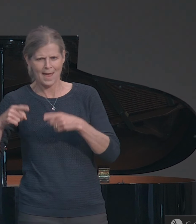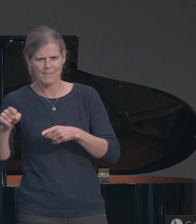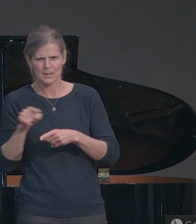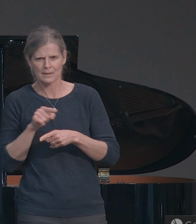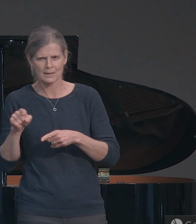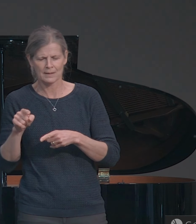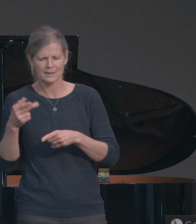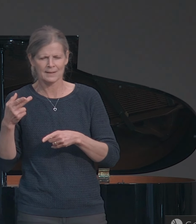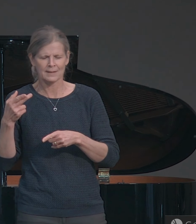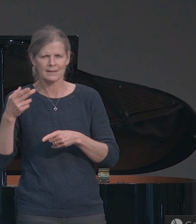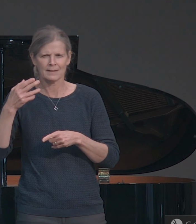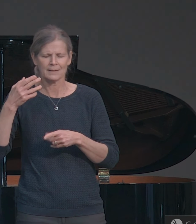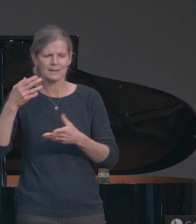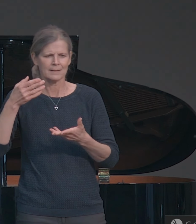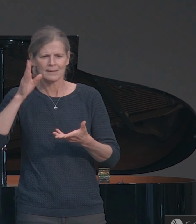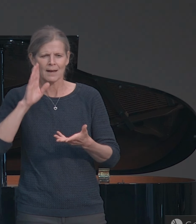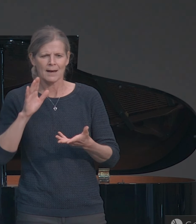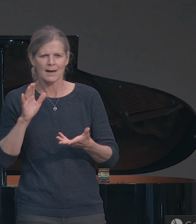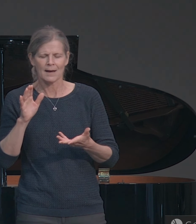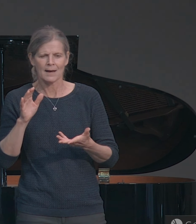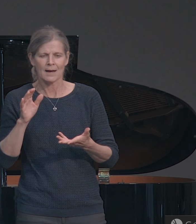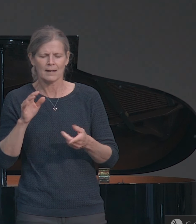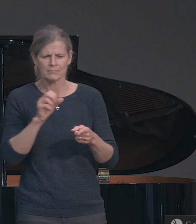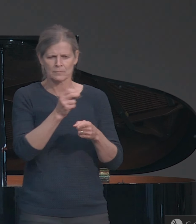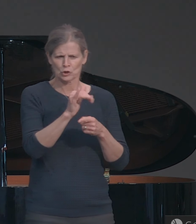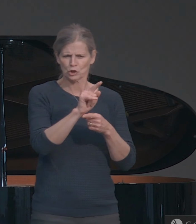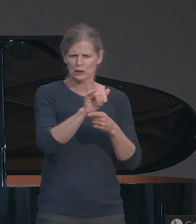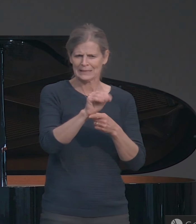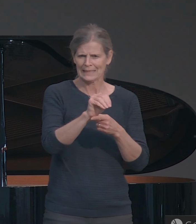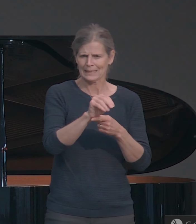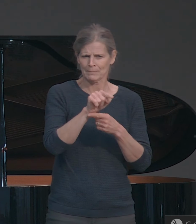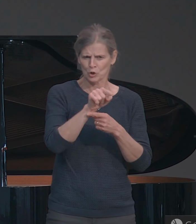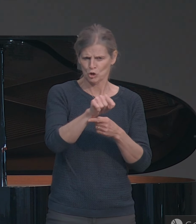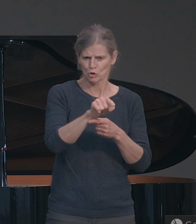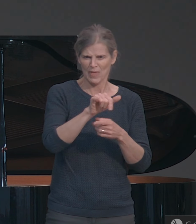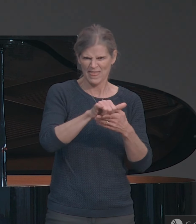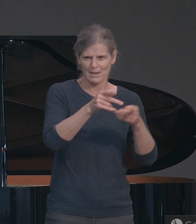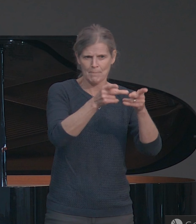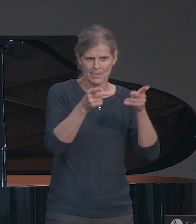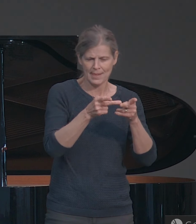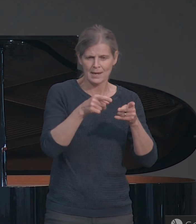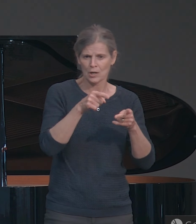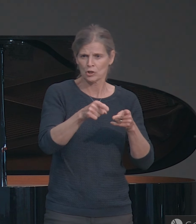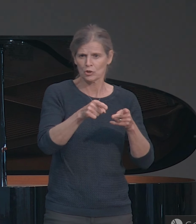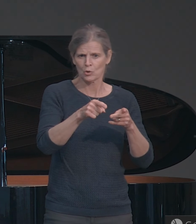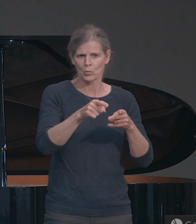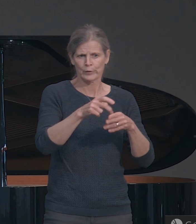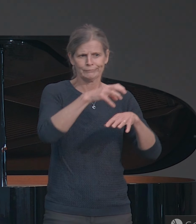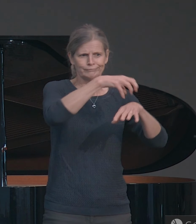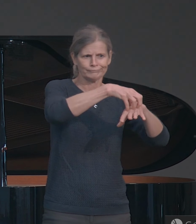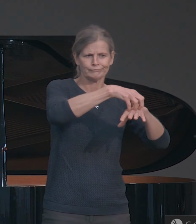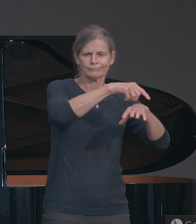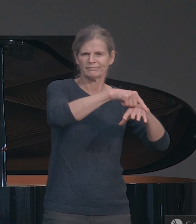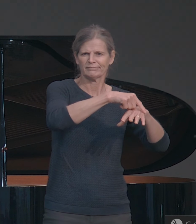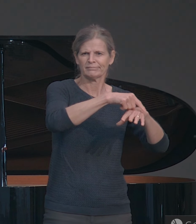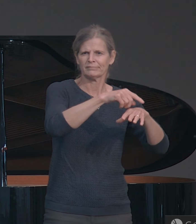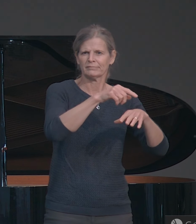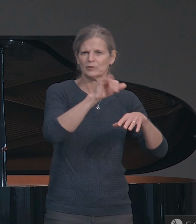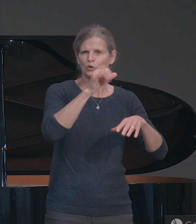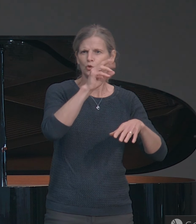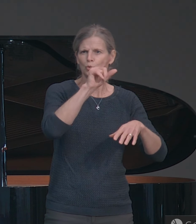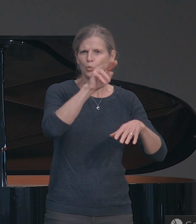He's like, in Shittim you were camped at the edge of the Jordan and you